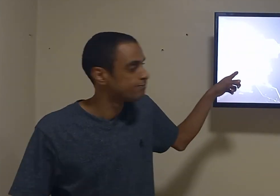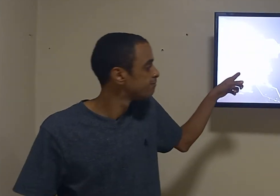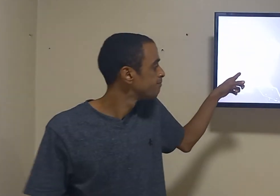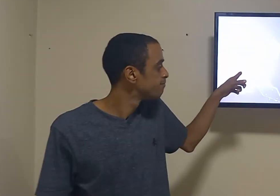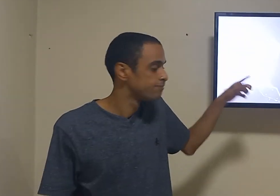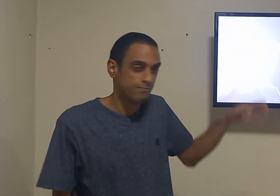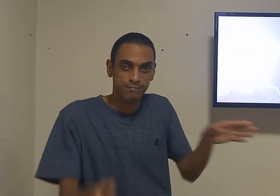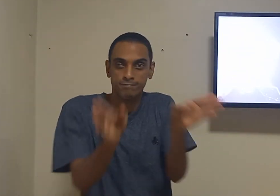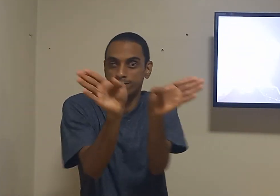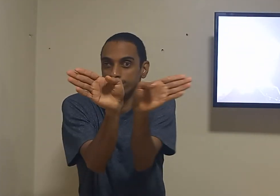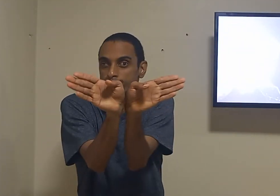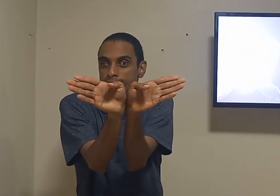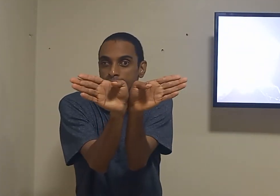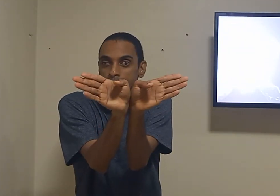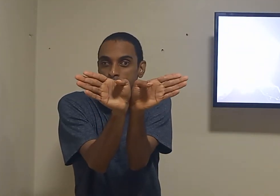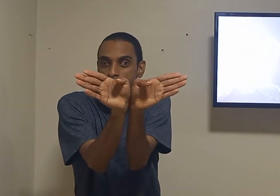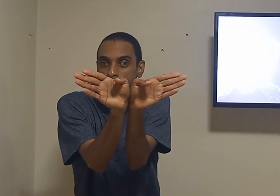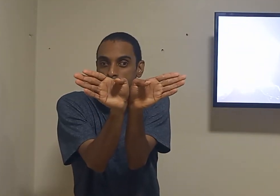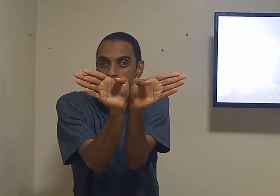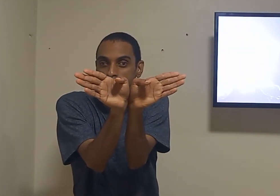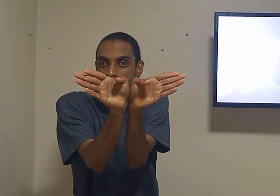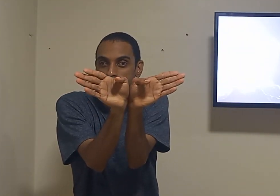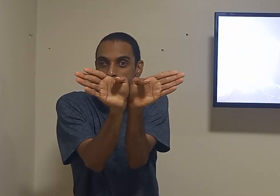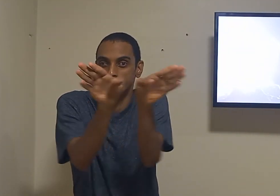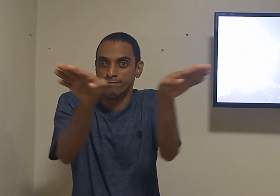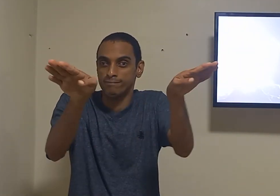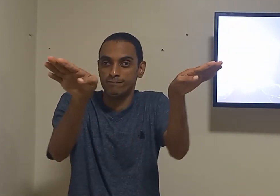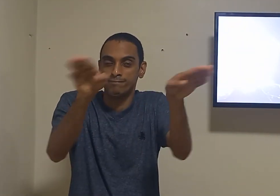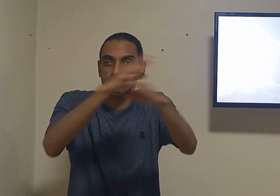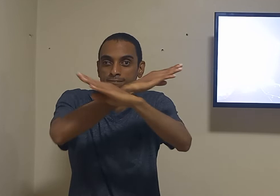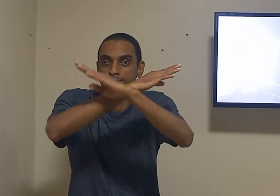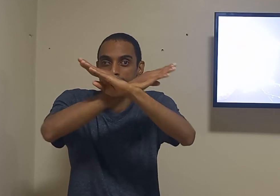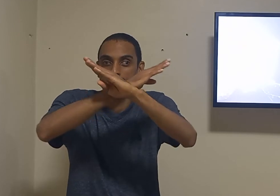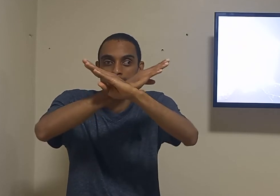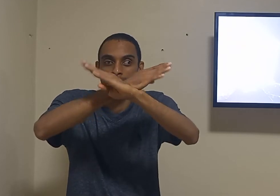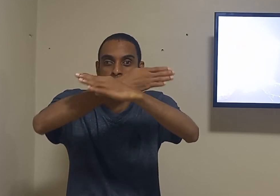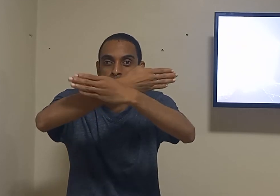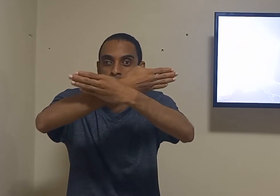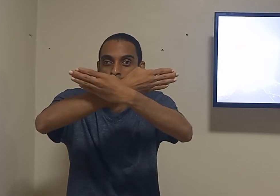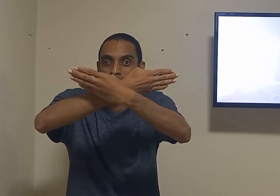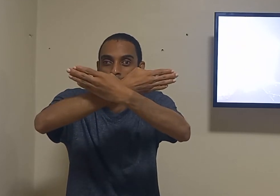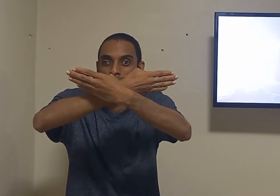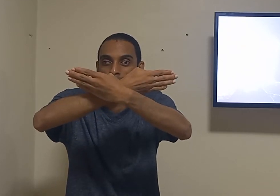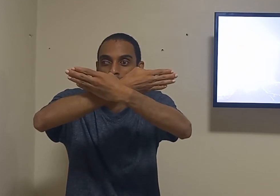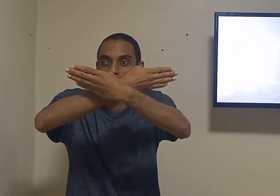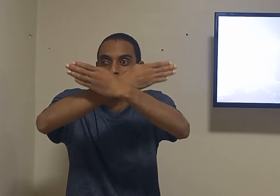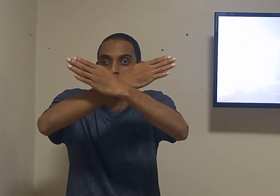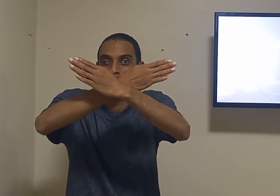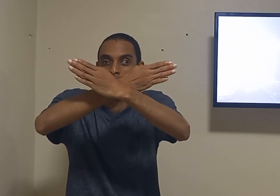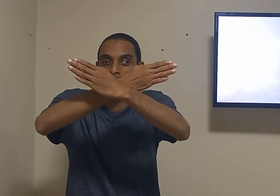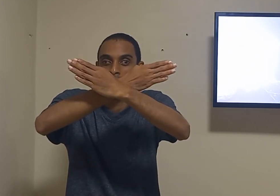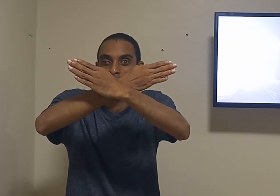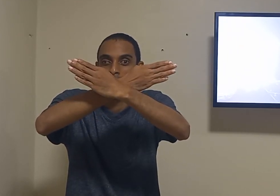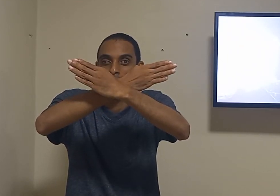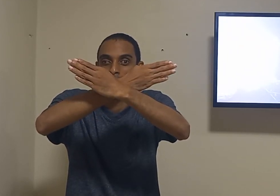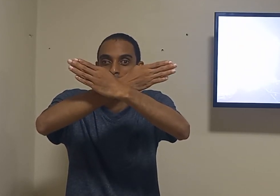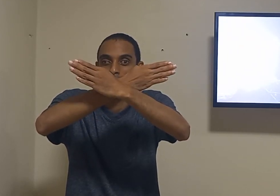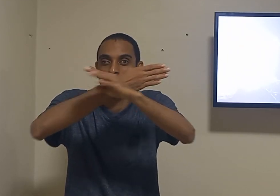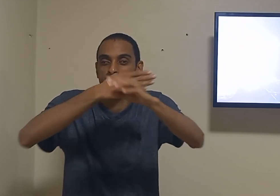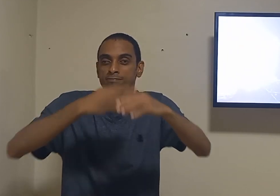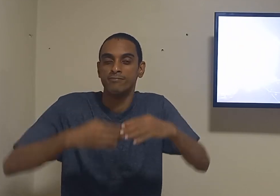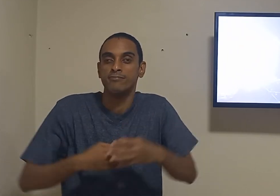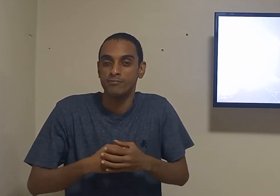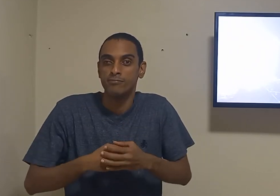data and ensure we have a safe built vehicle for crew to fly on. Really starting to be able to make out that